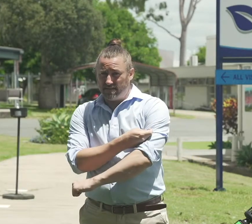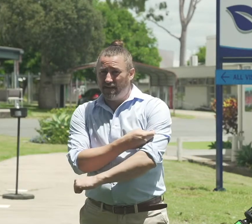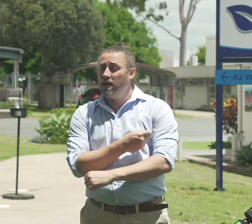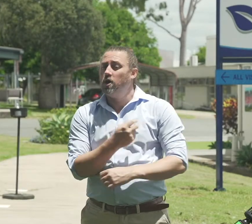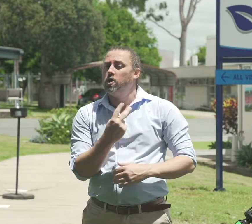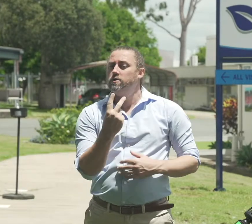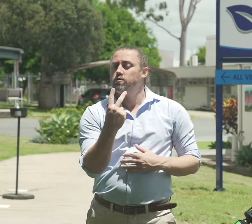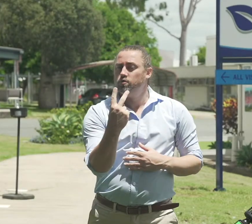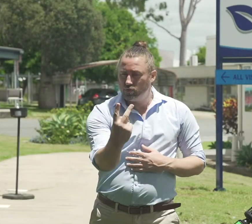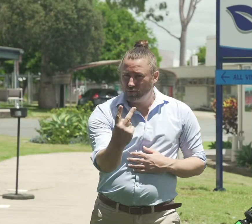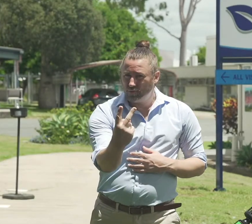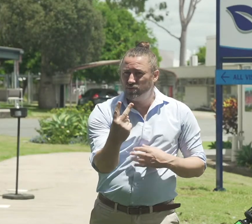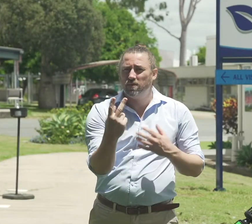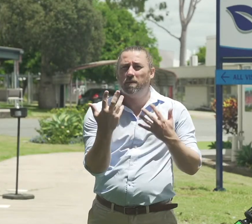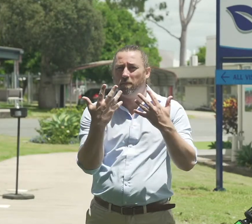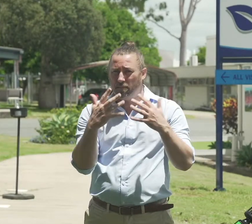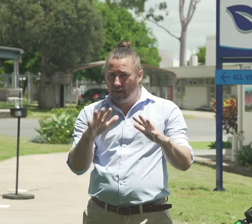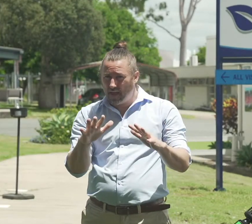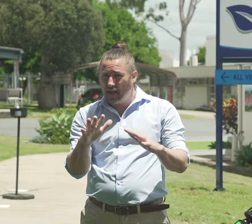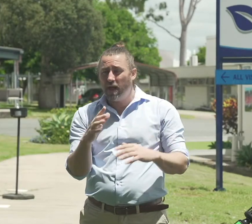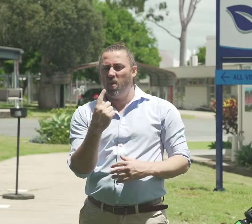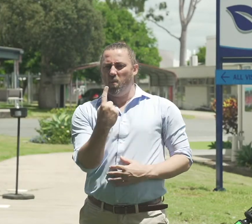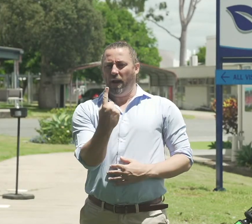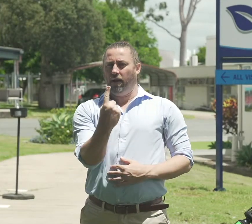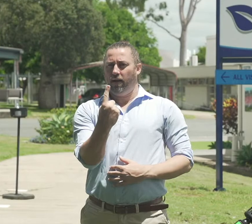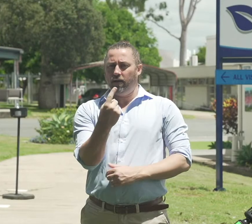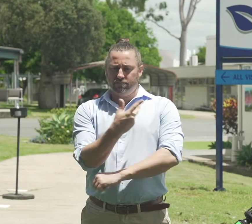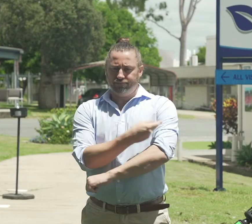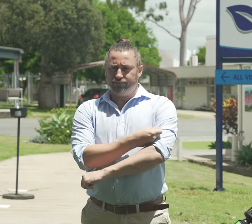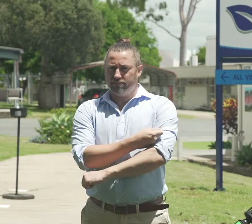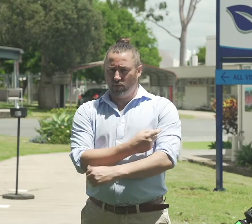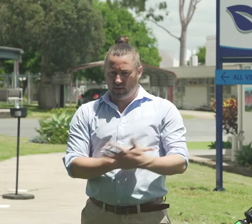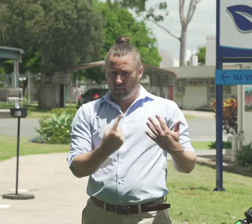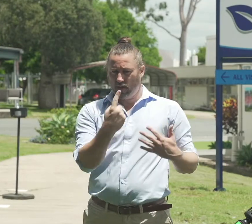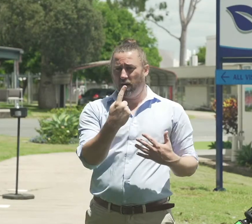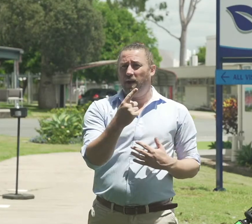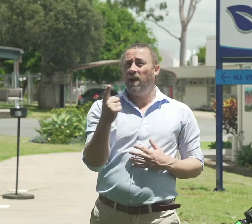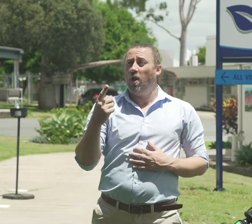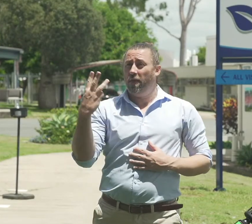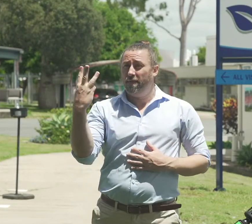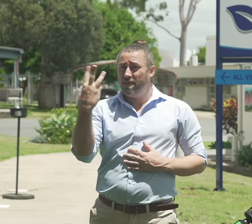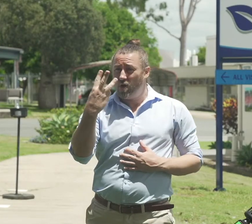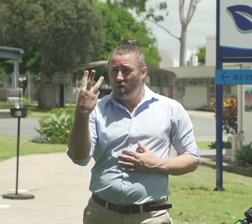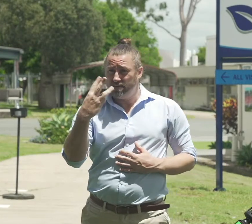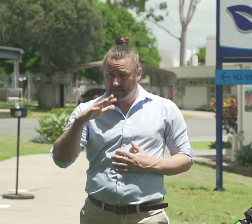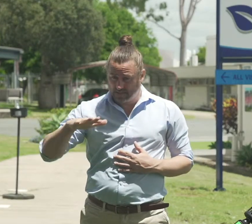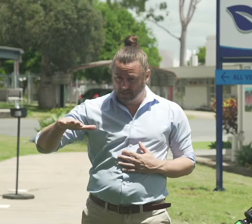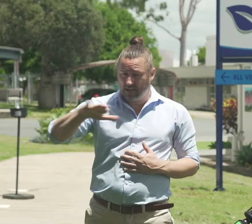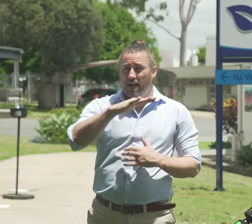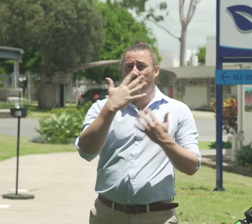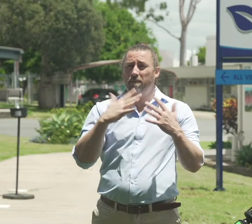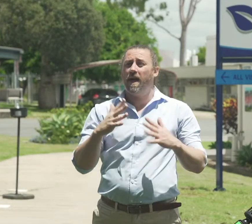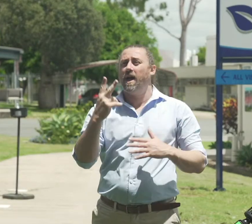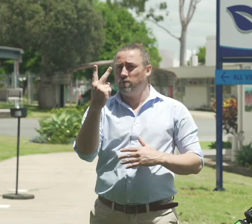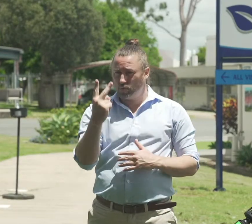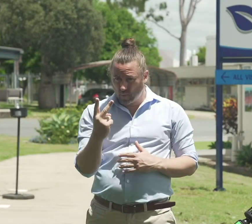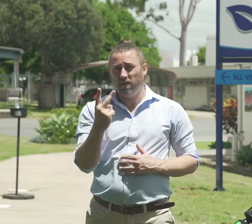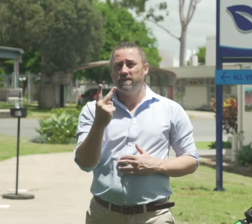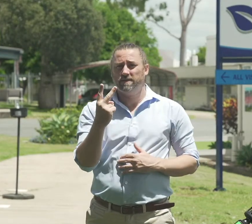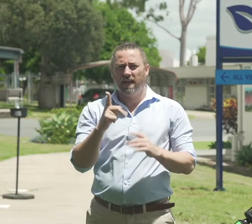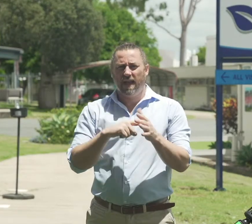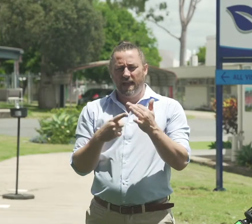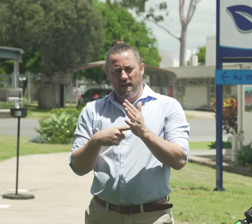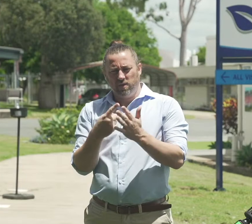had received a single dose of vaccine. 13 had received 2 doses, and only